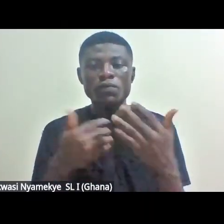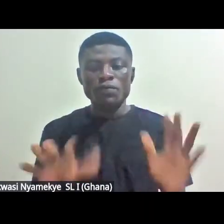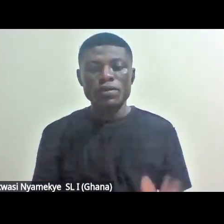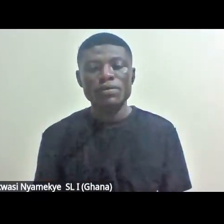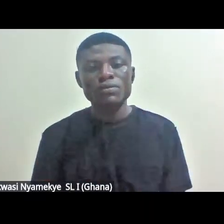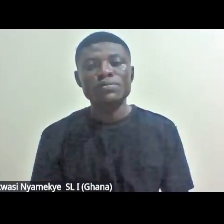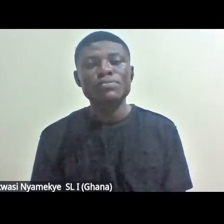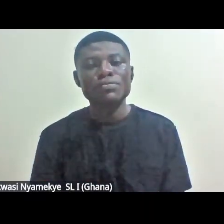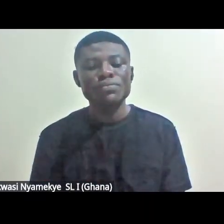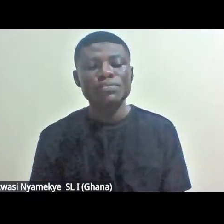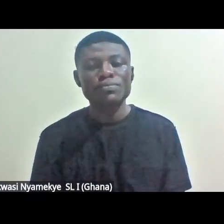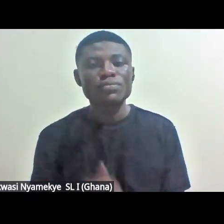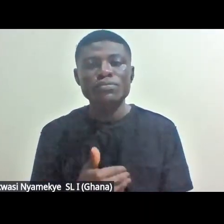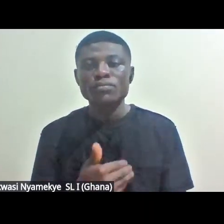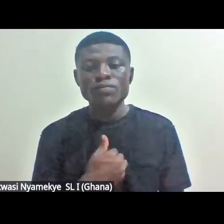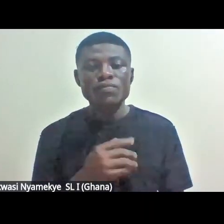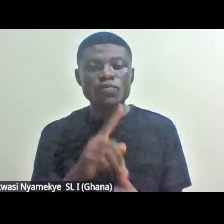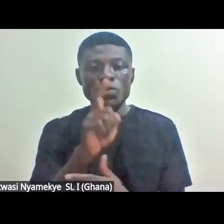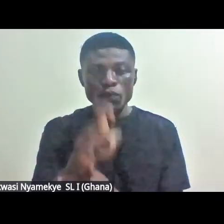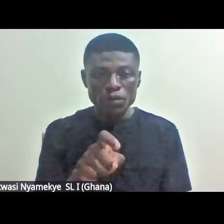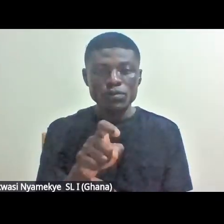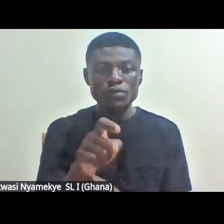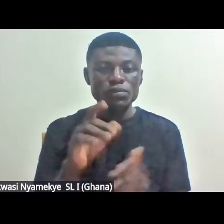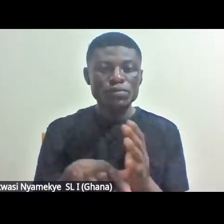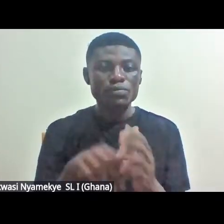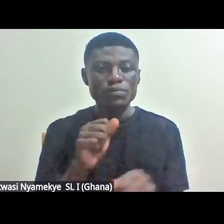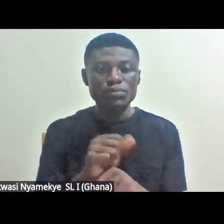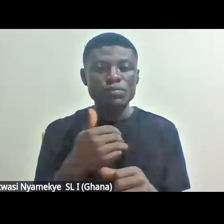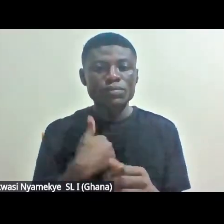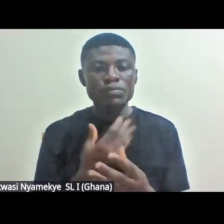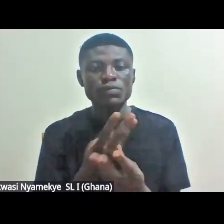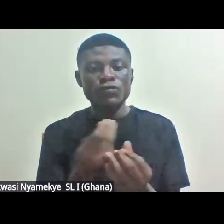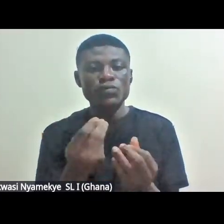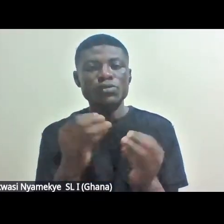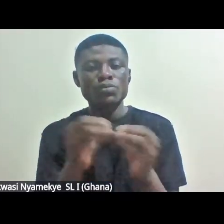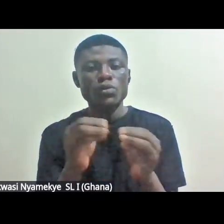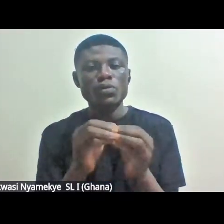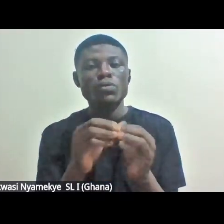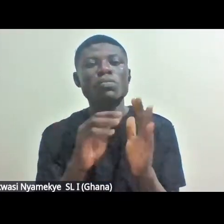a question, a statement, have a few more minutes.